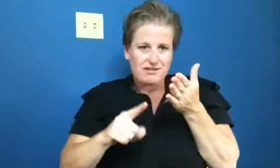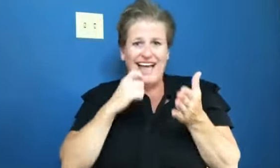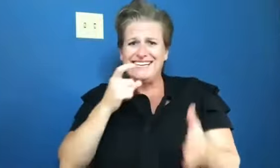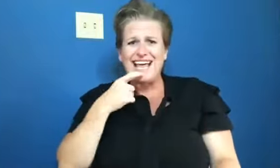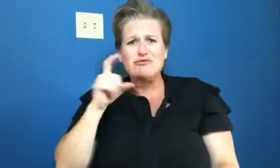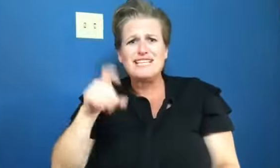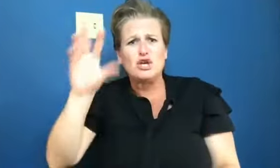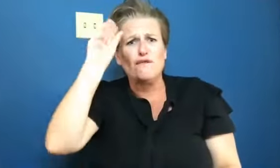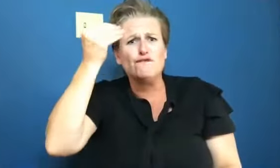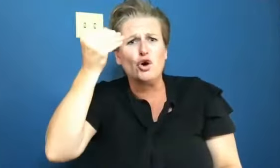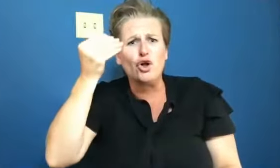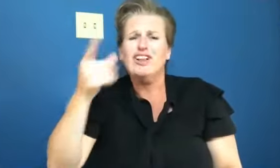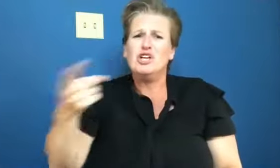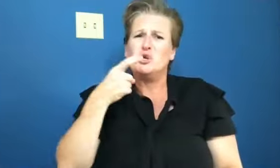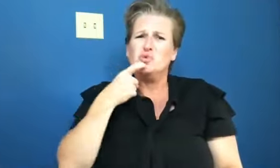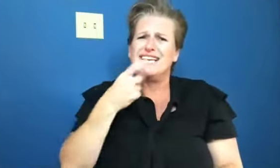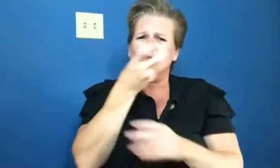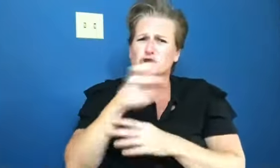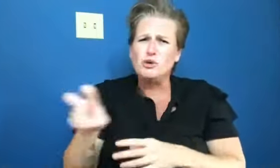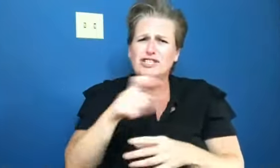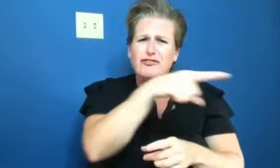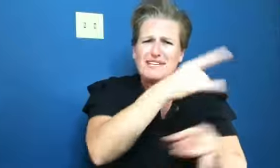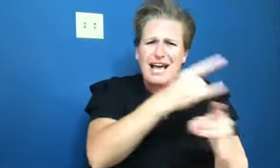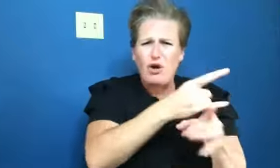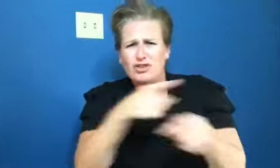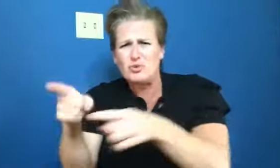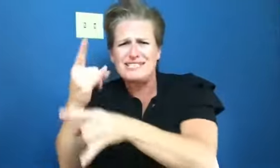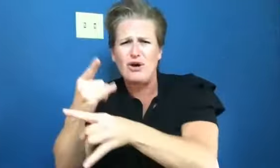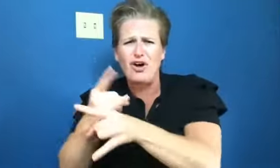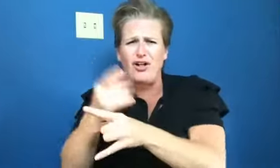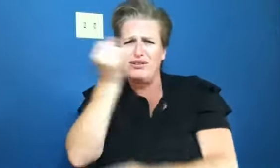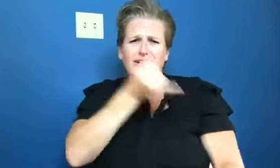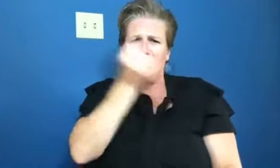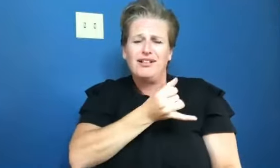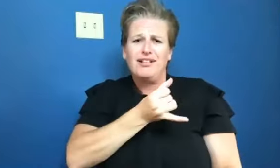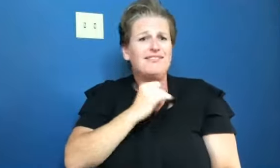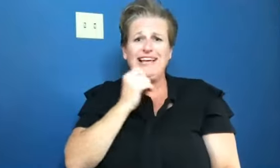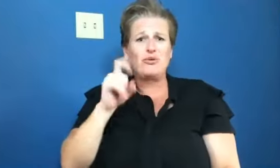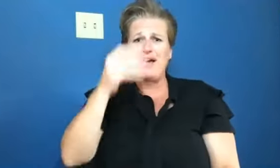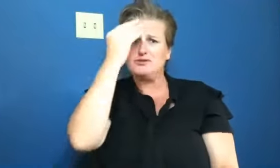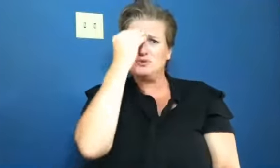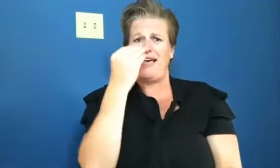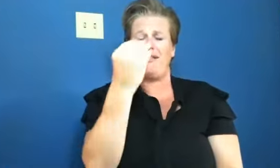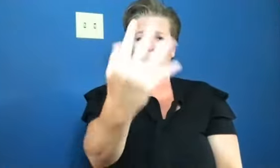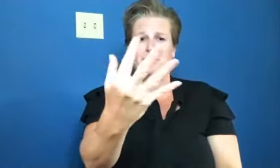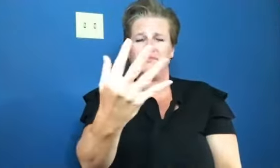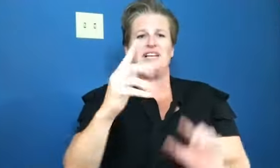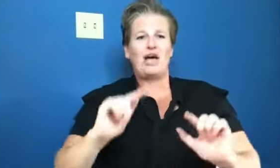you were switching from one form of alcohol to another? I didn't have to tell them. And one thing I will share, the beauty of this program is when you get a useful